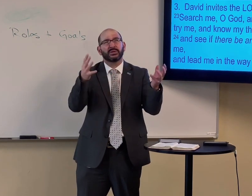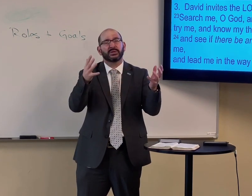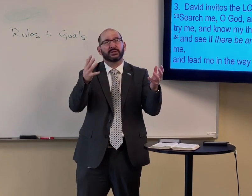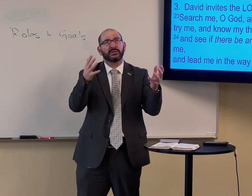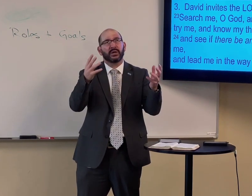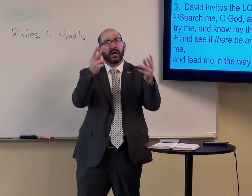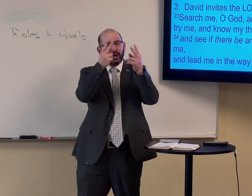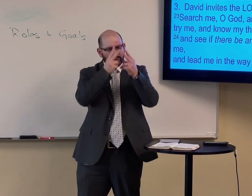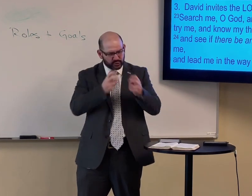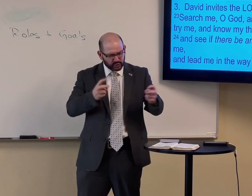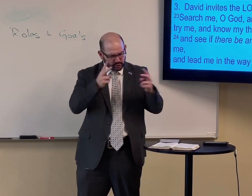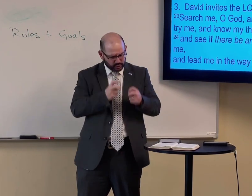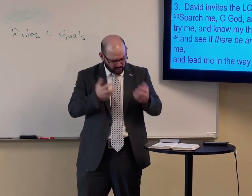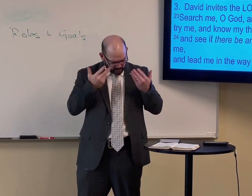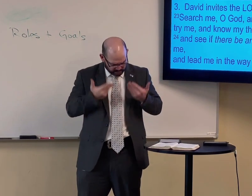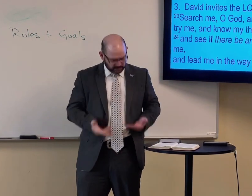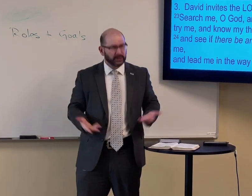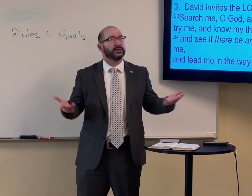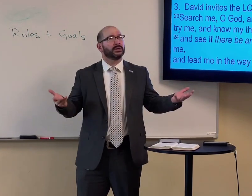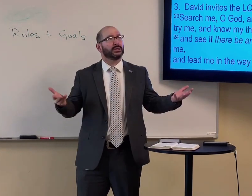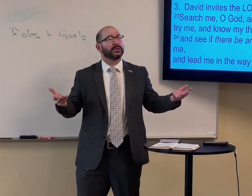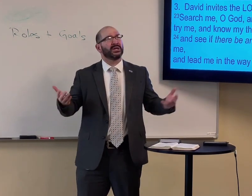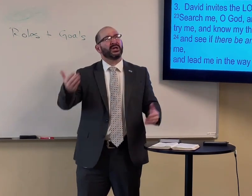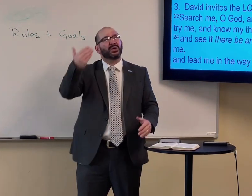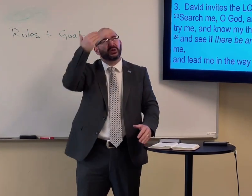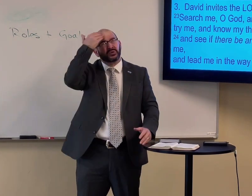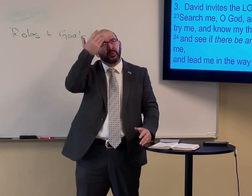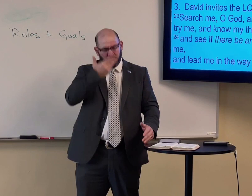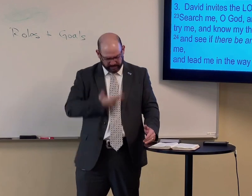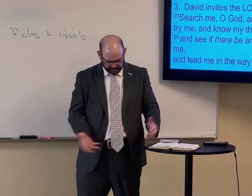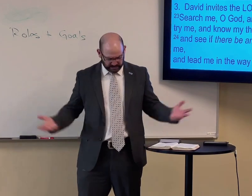how do I improve? Search me. Know me.